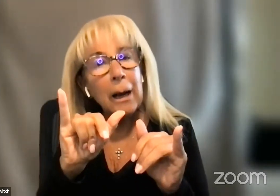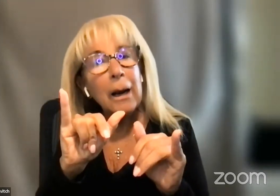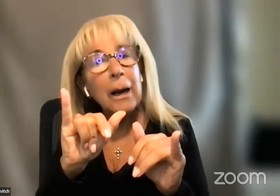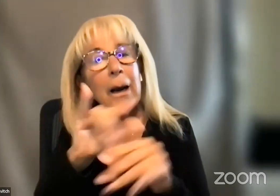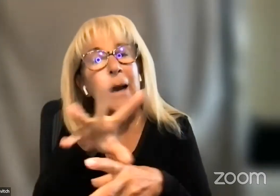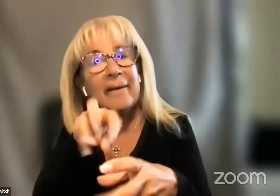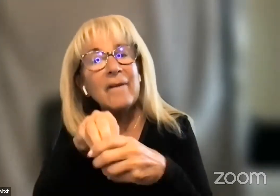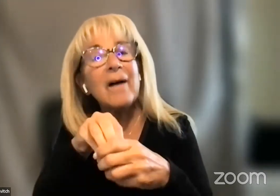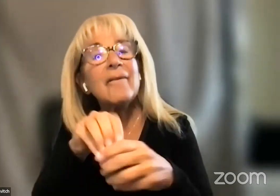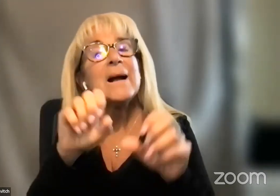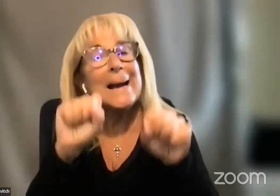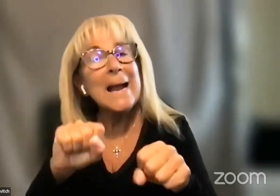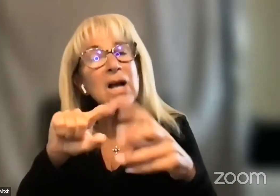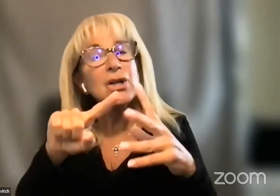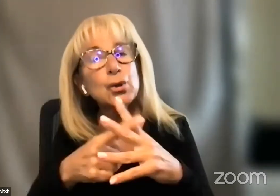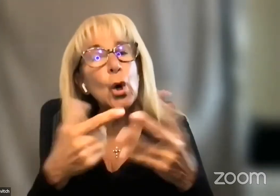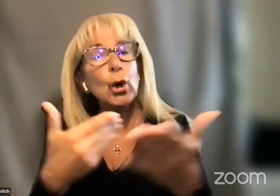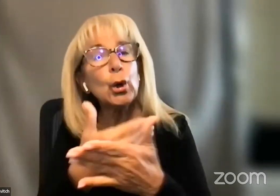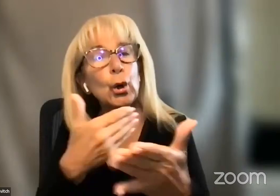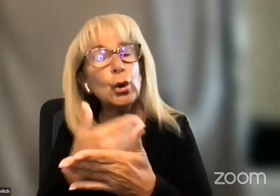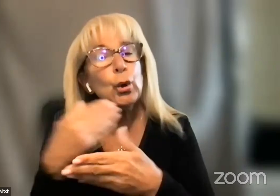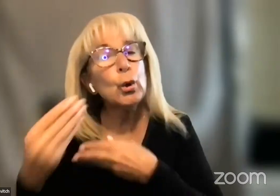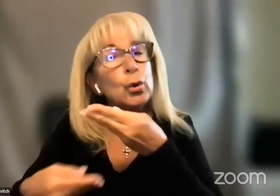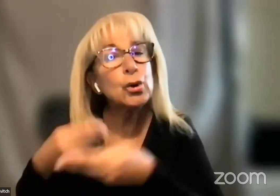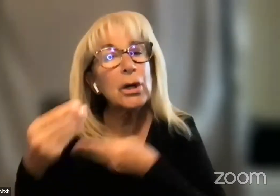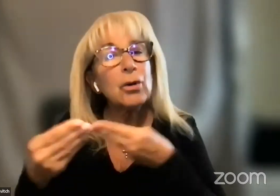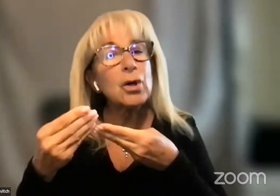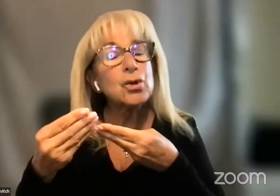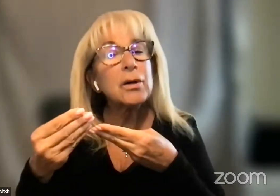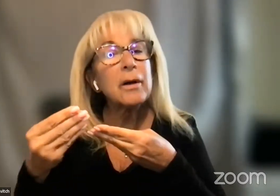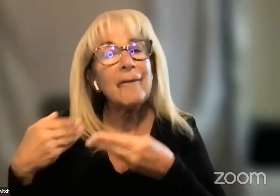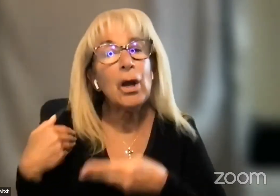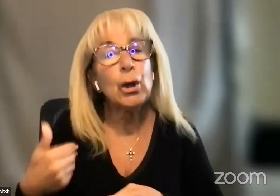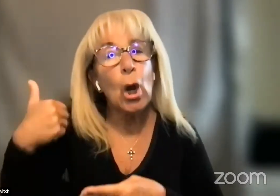new generation of being engaged. Thank you.